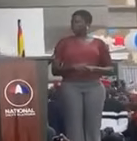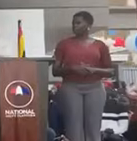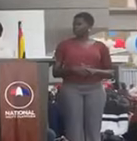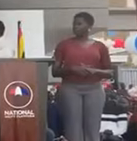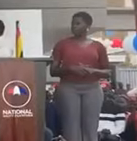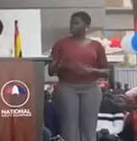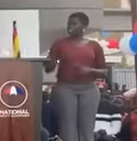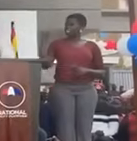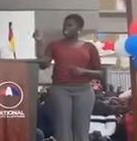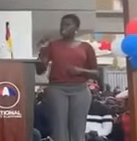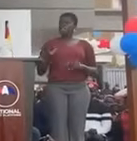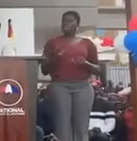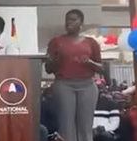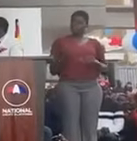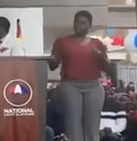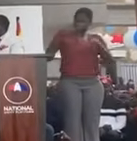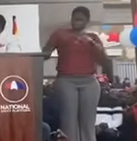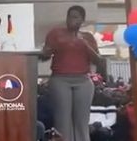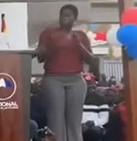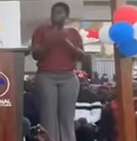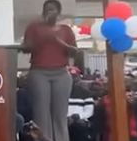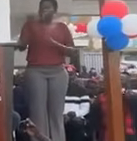Yatiza kumane owembu ya.